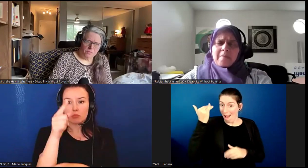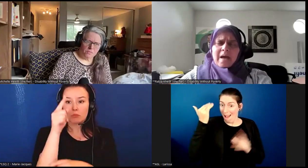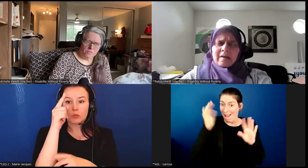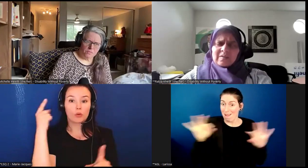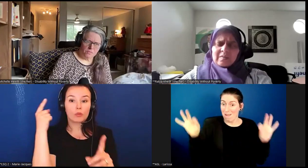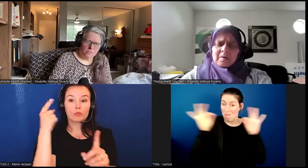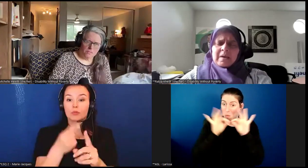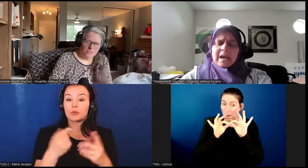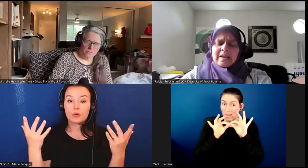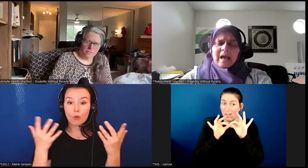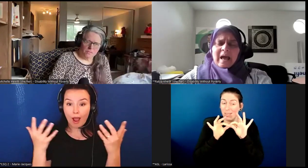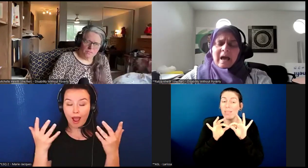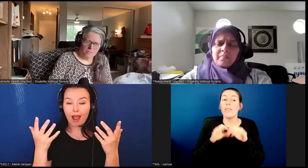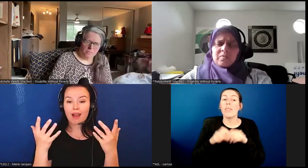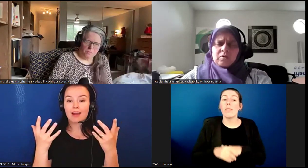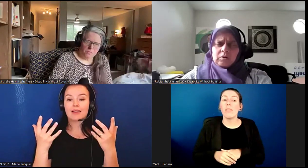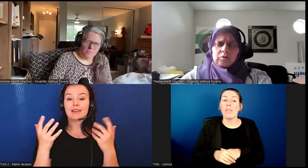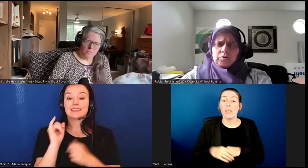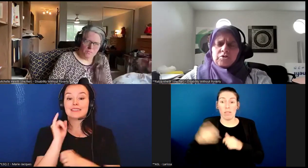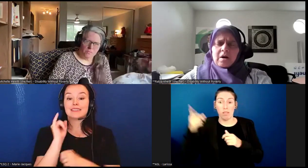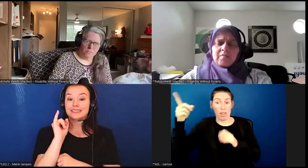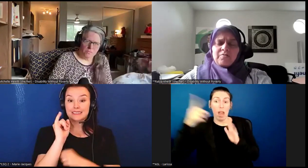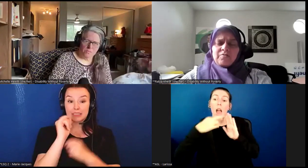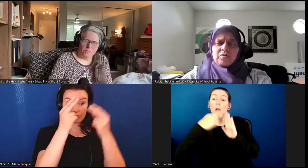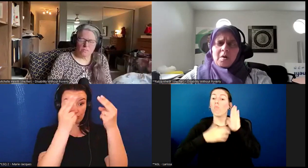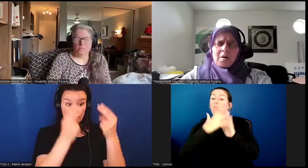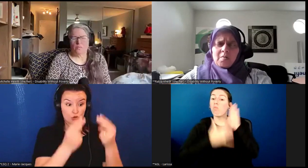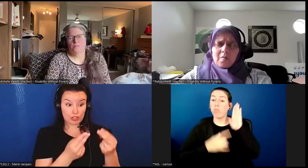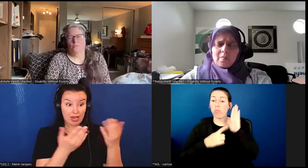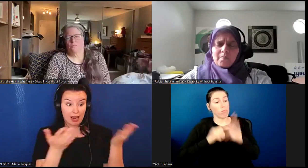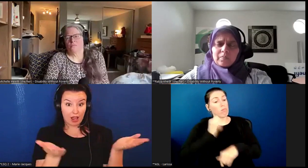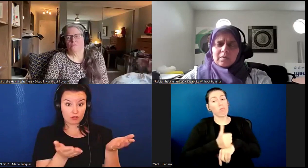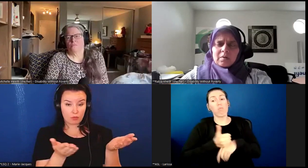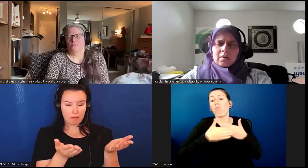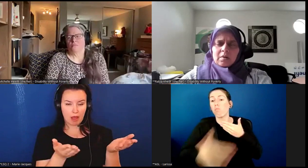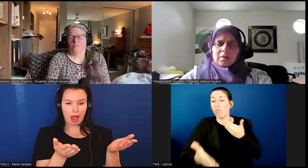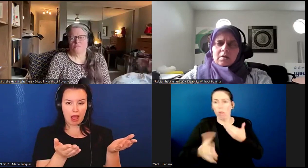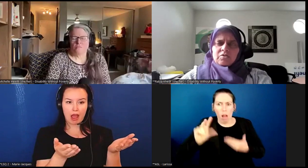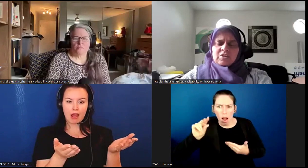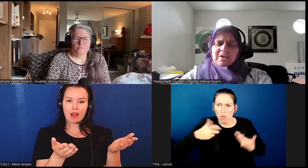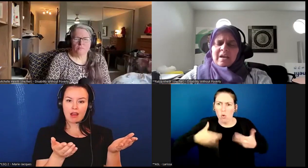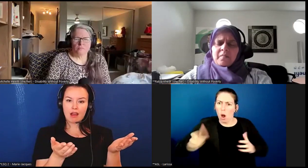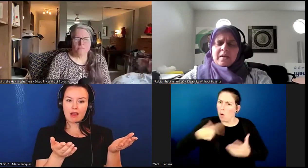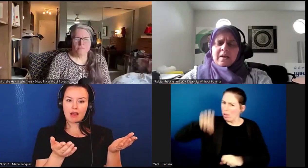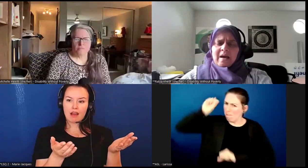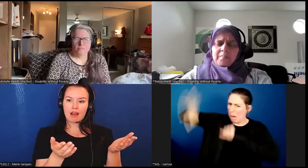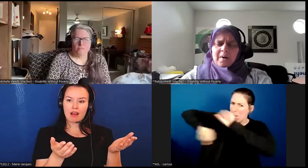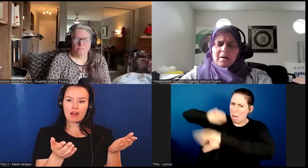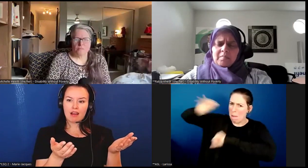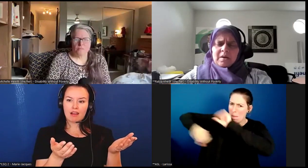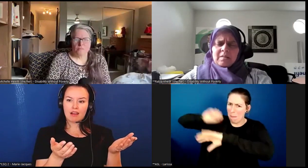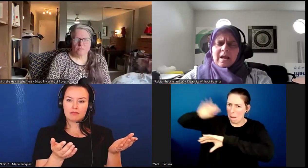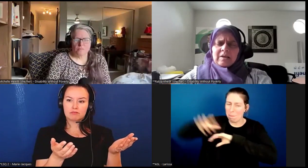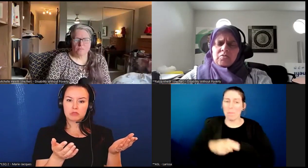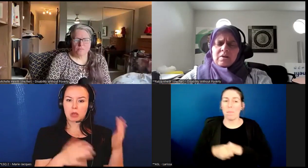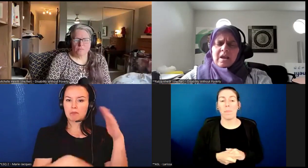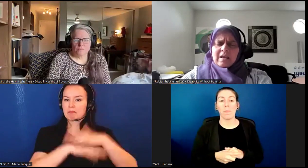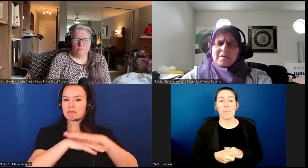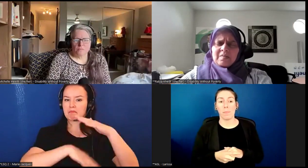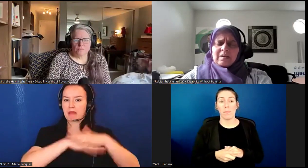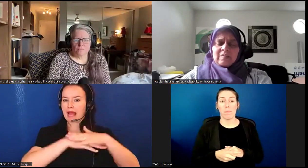the maximum and absolute of tomorrow. Today, we have a parliament